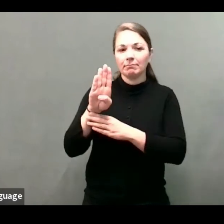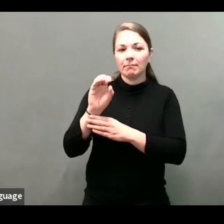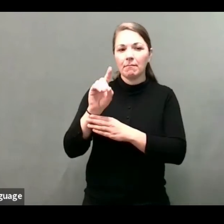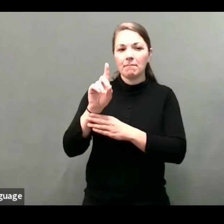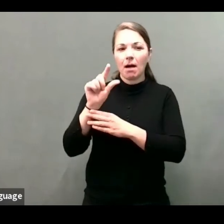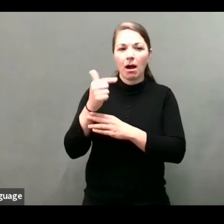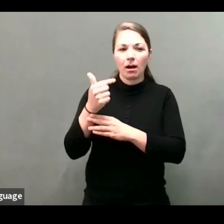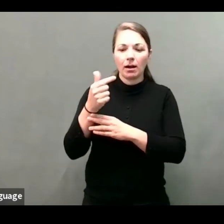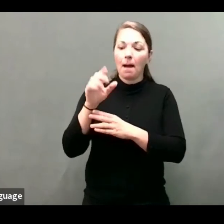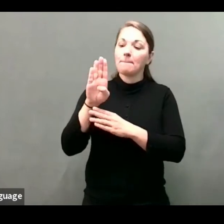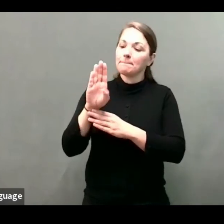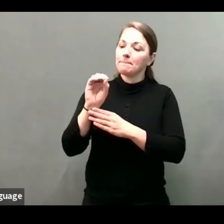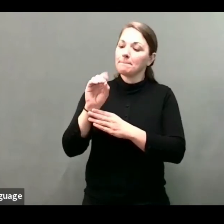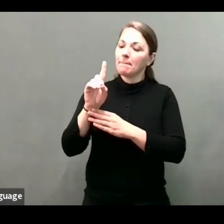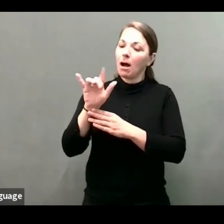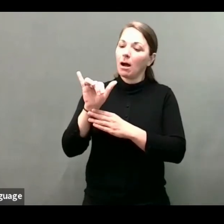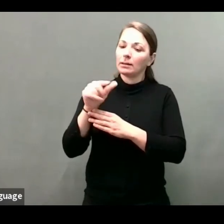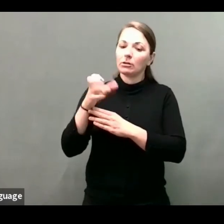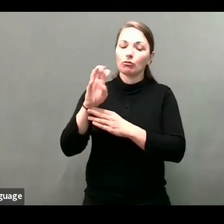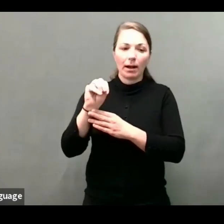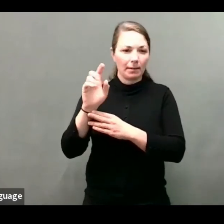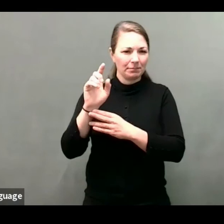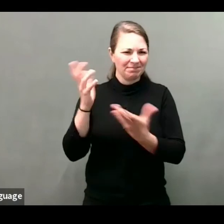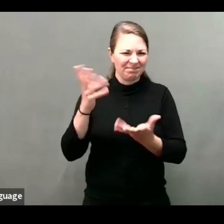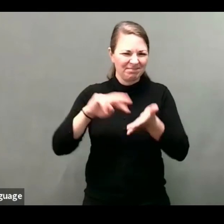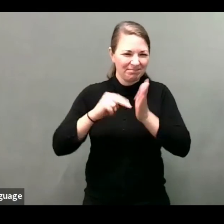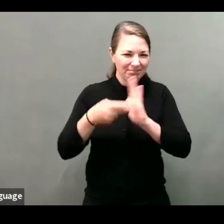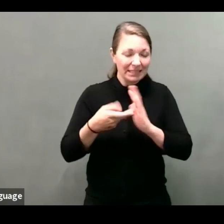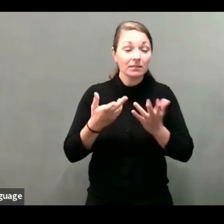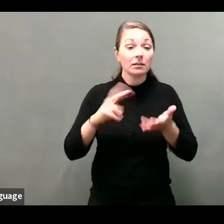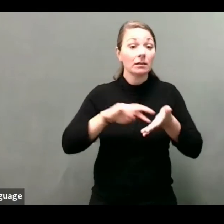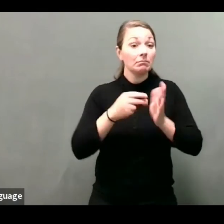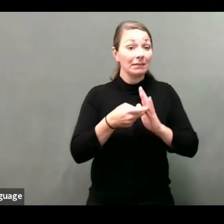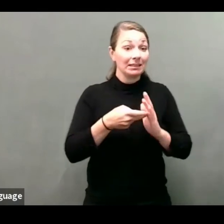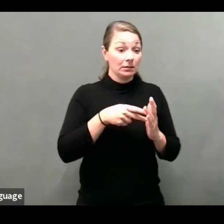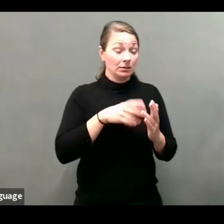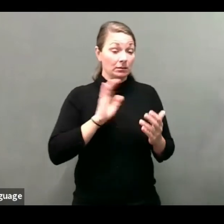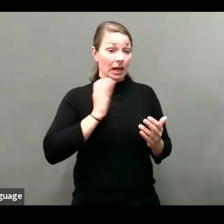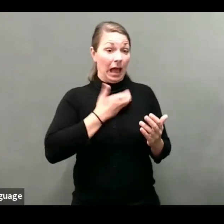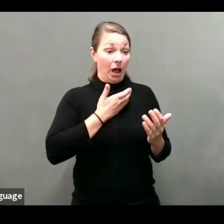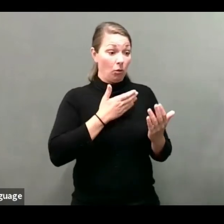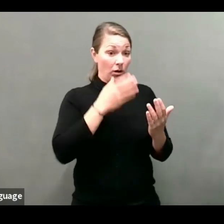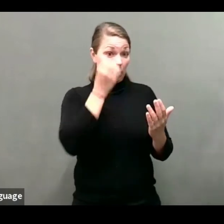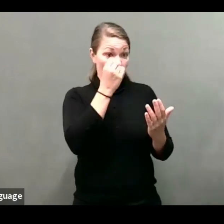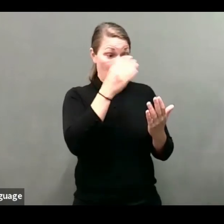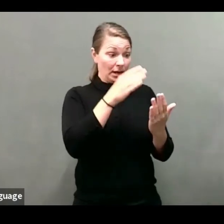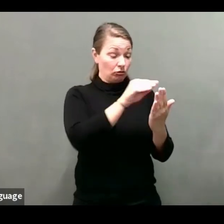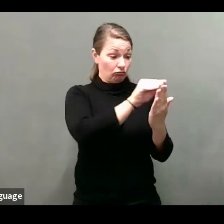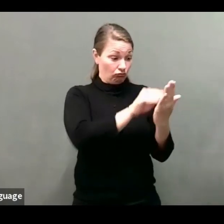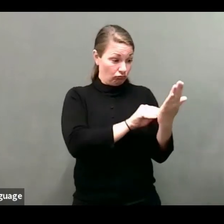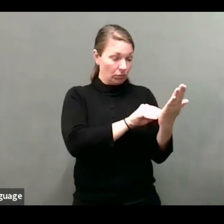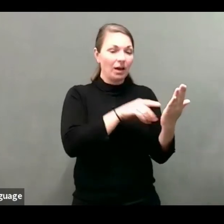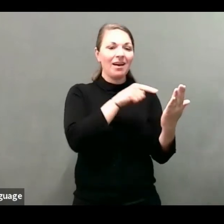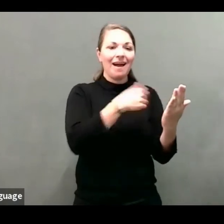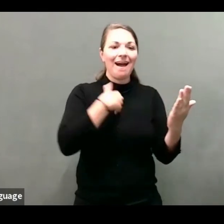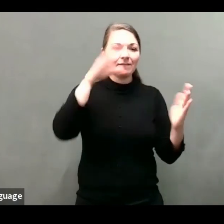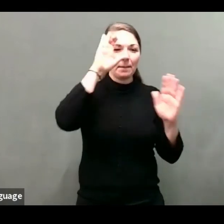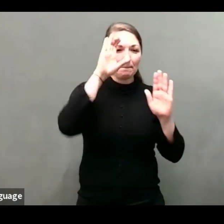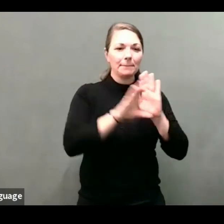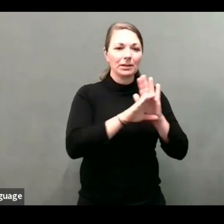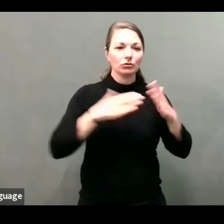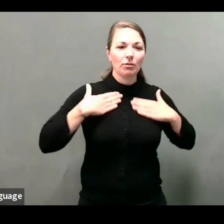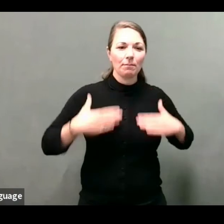outlines of human bodies or parts of human bodies in the SANE chart, where the SANE can document any wounds or